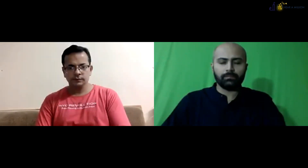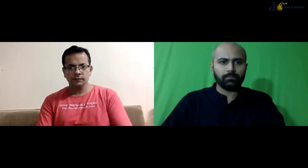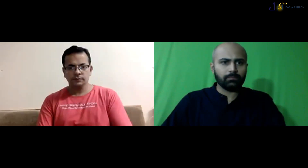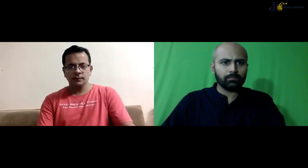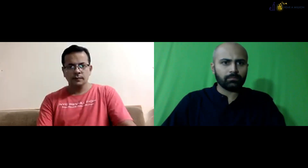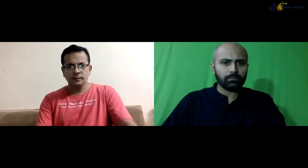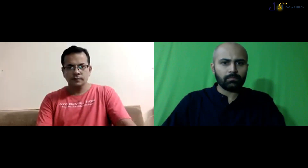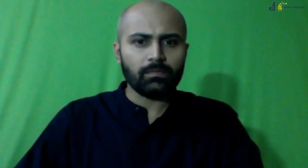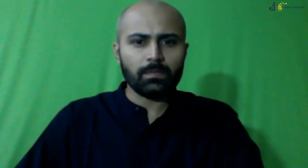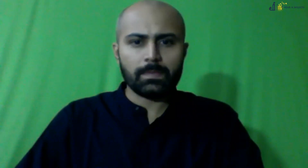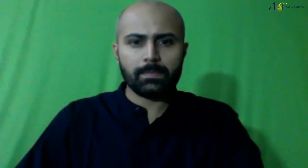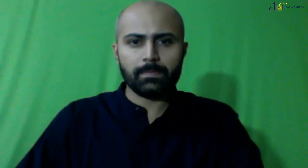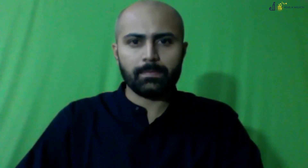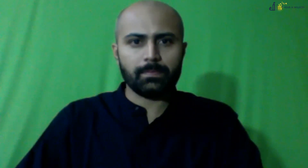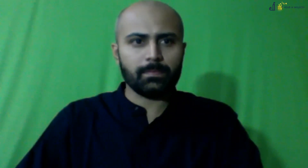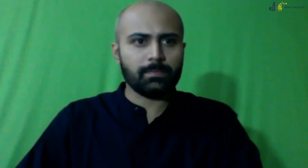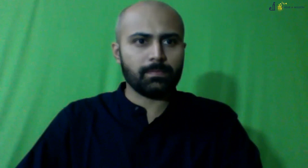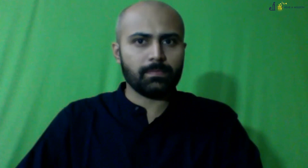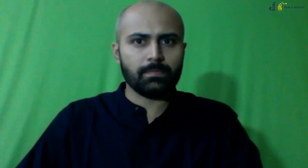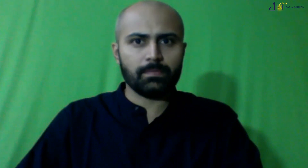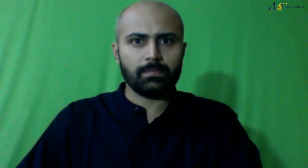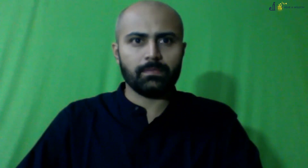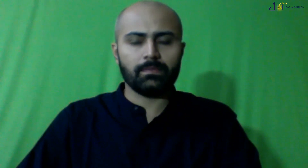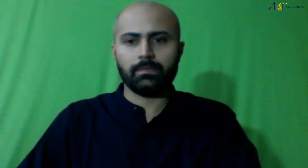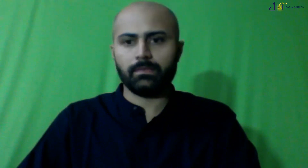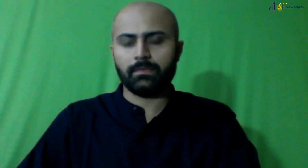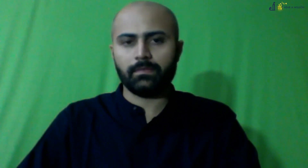Okay, please off your video.